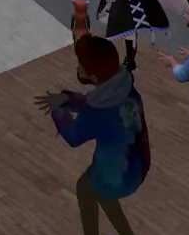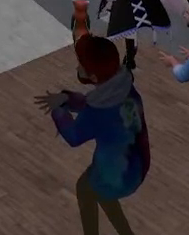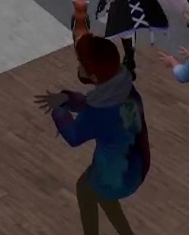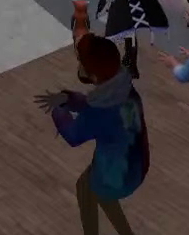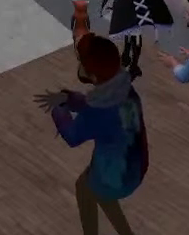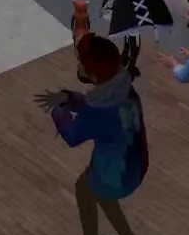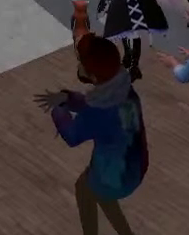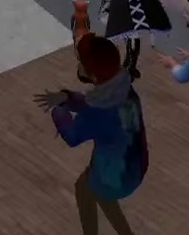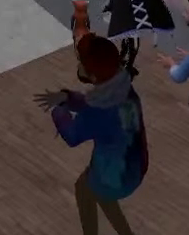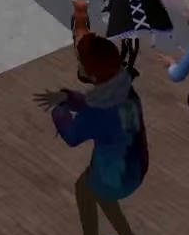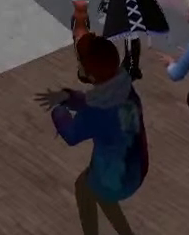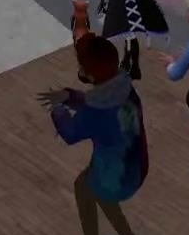Doing good.